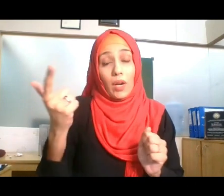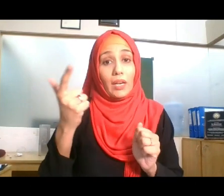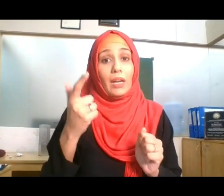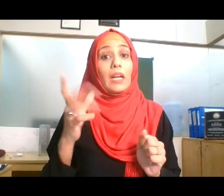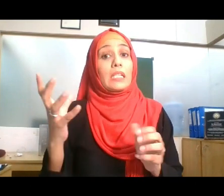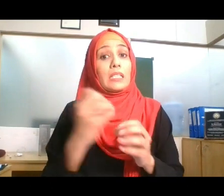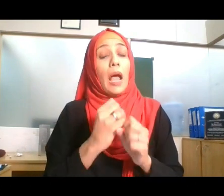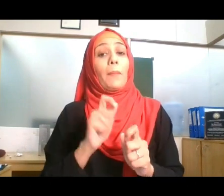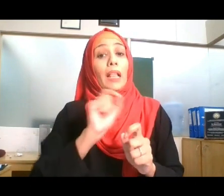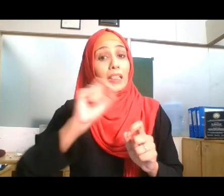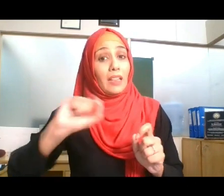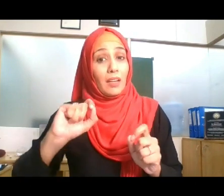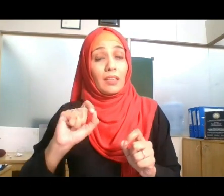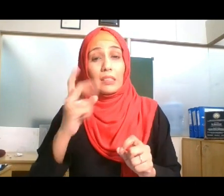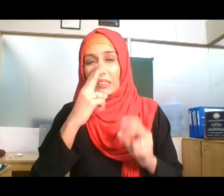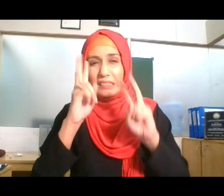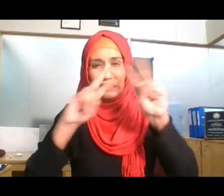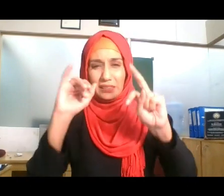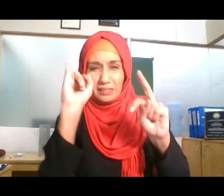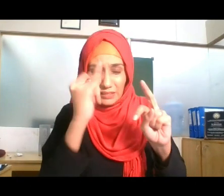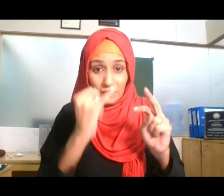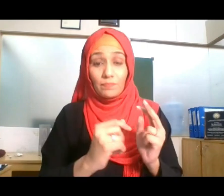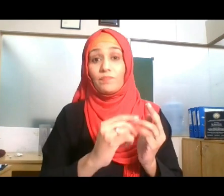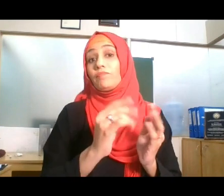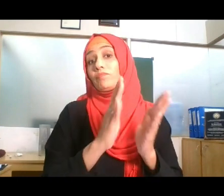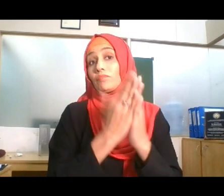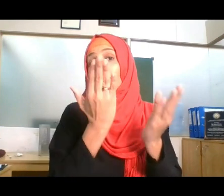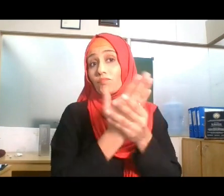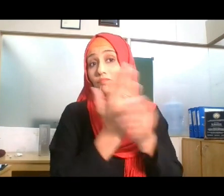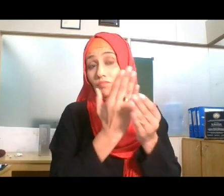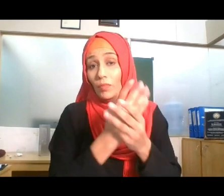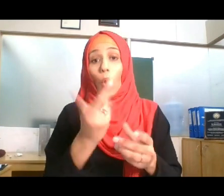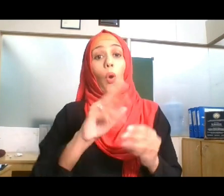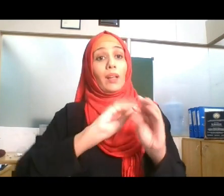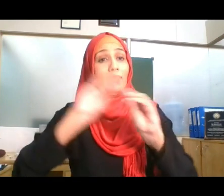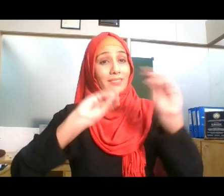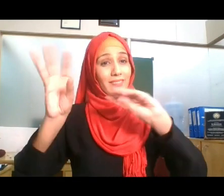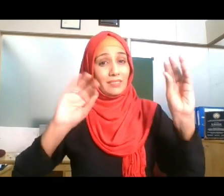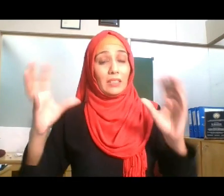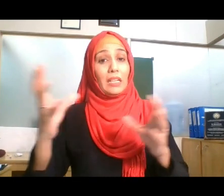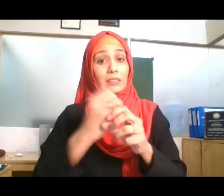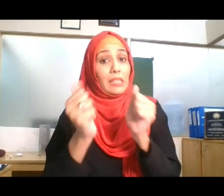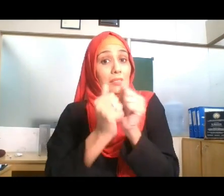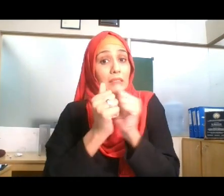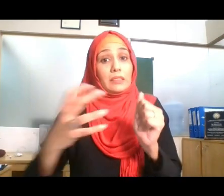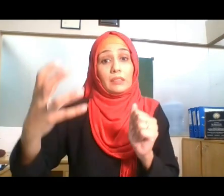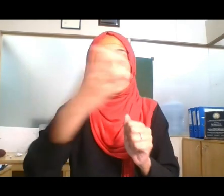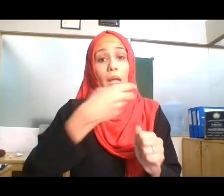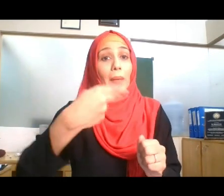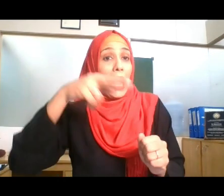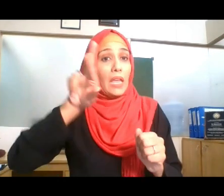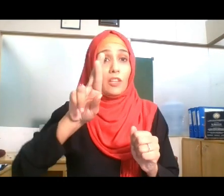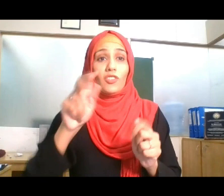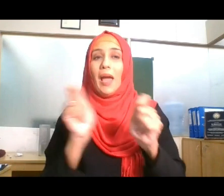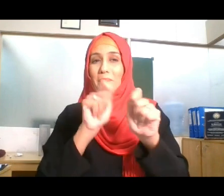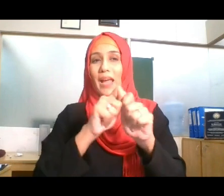organizations to research, document, and distribute accessibility guidelines for XR developers.